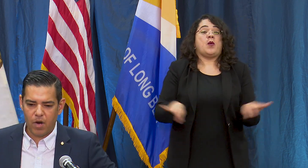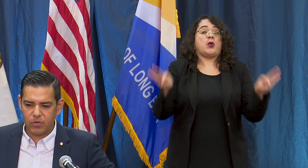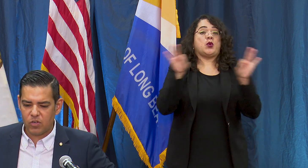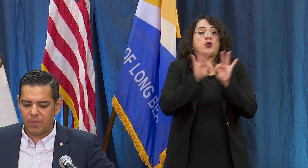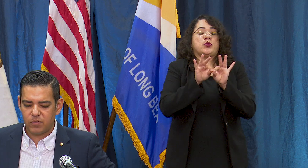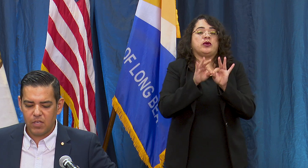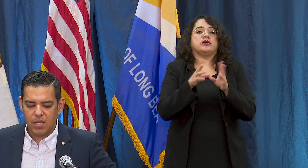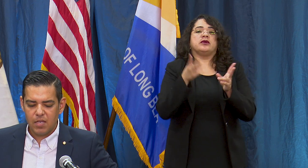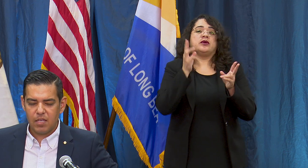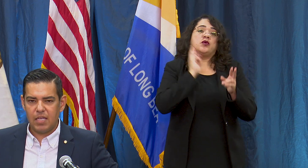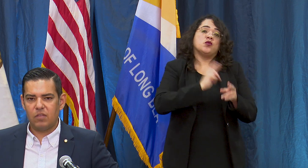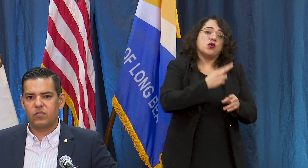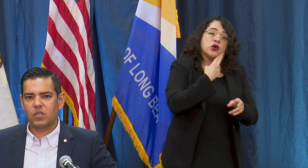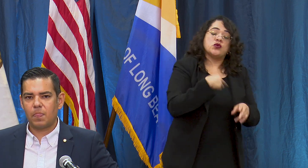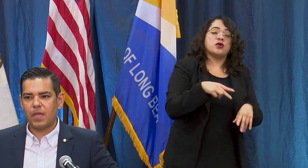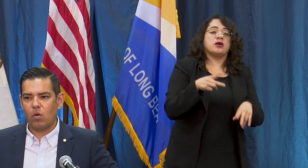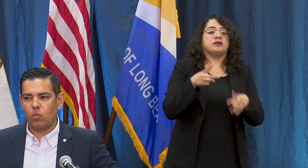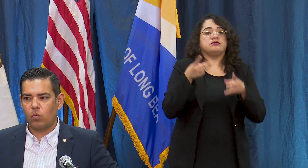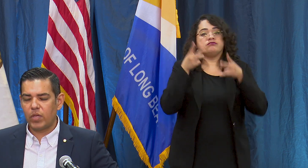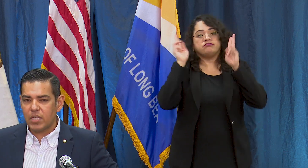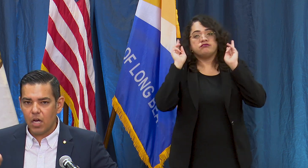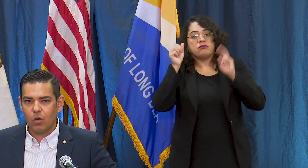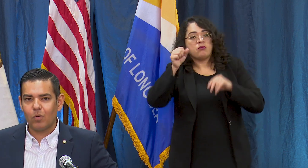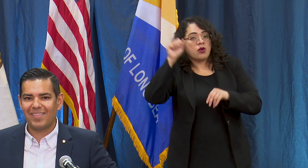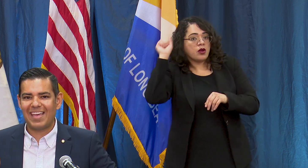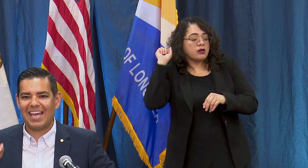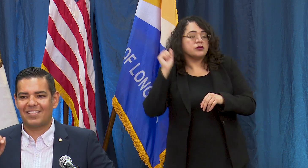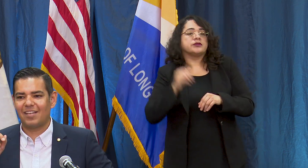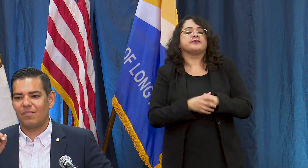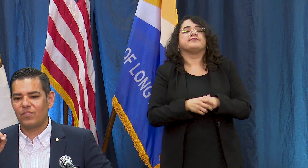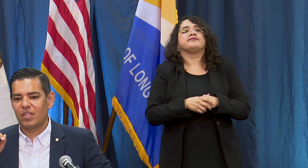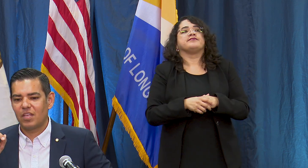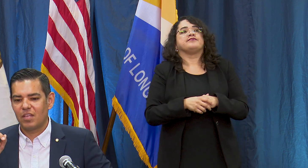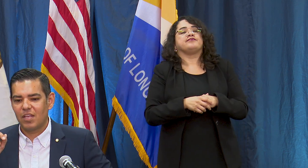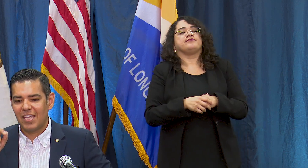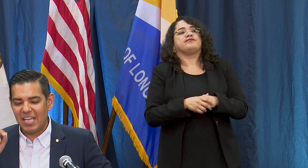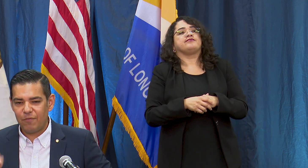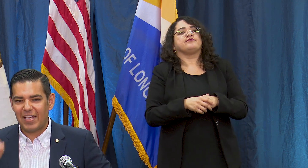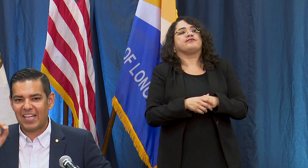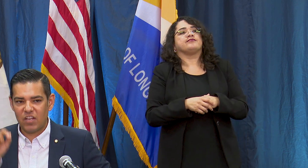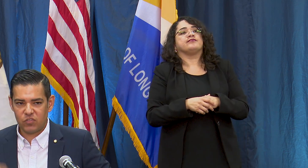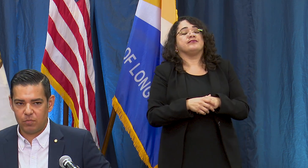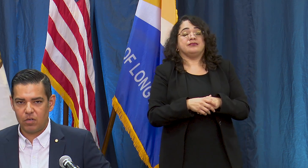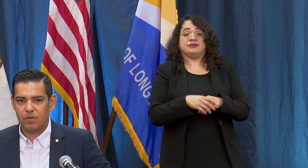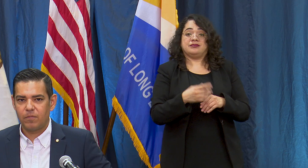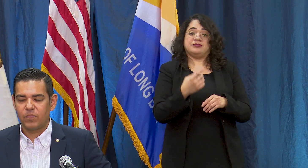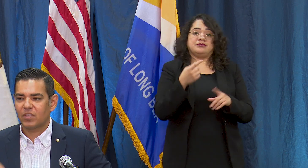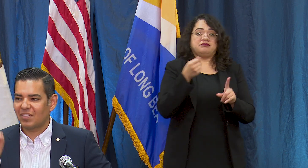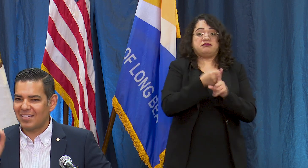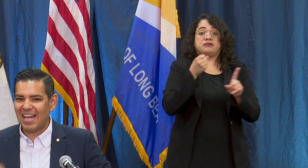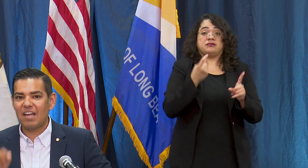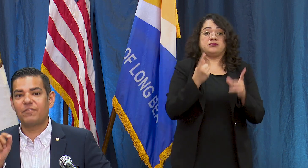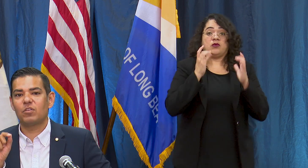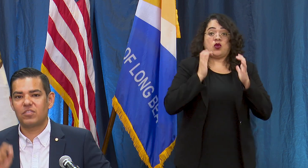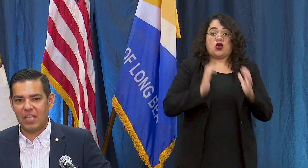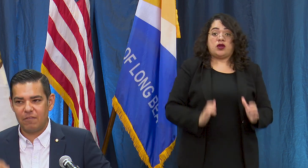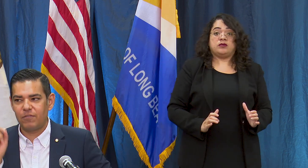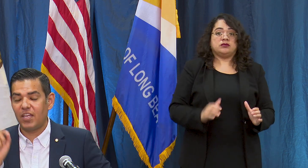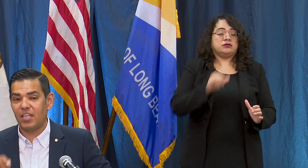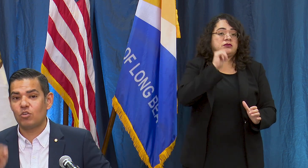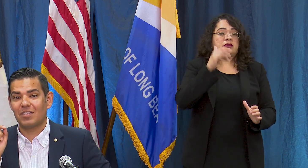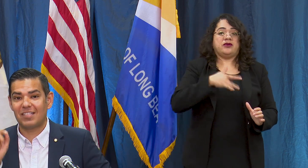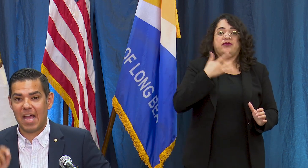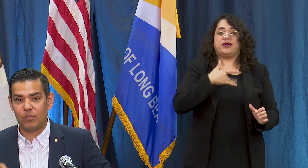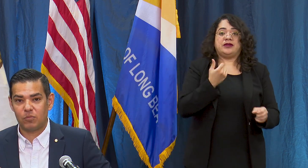for barbershops, is we know that if a customer does not feel